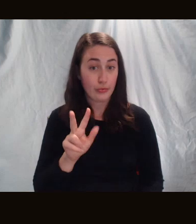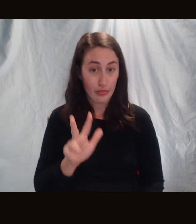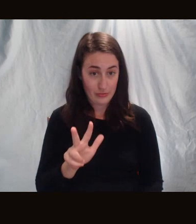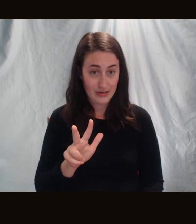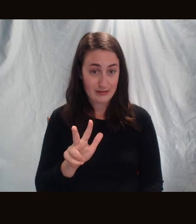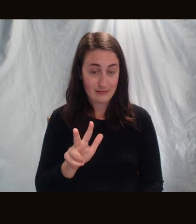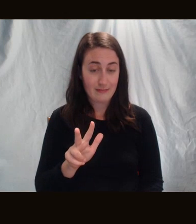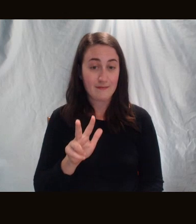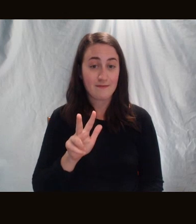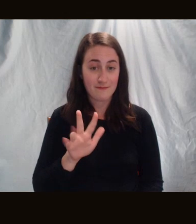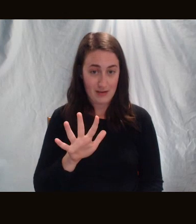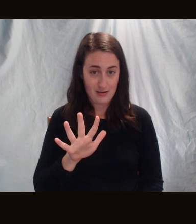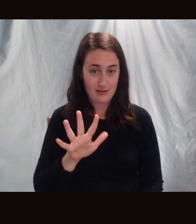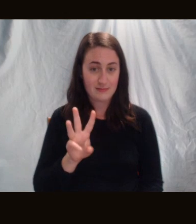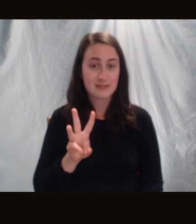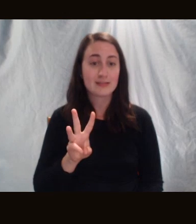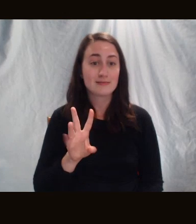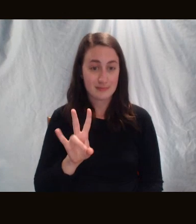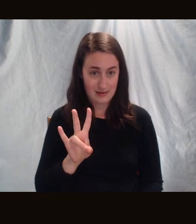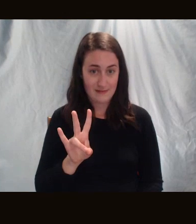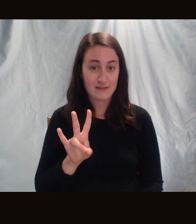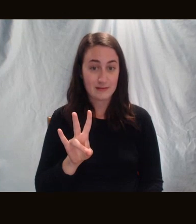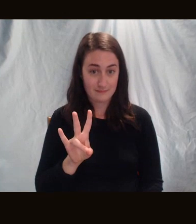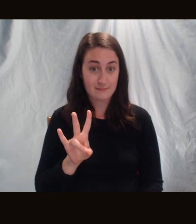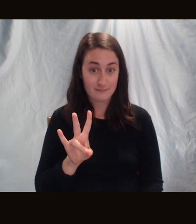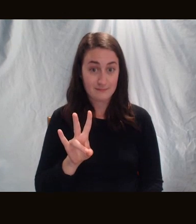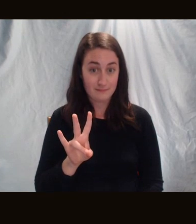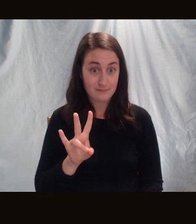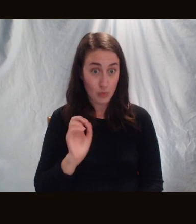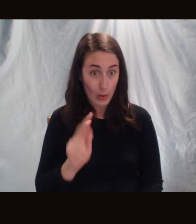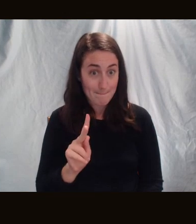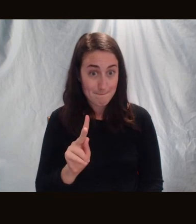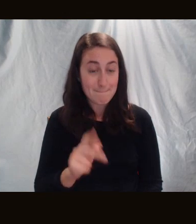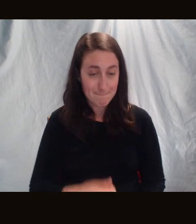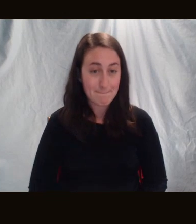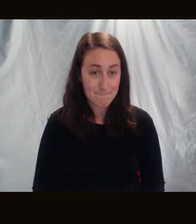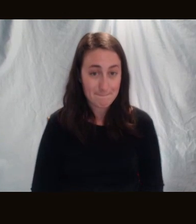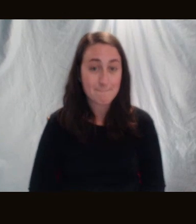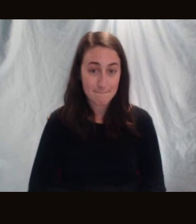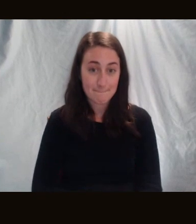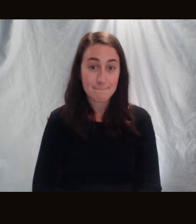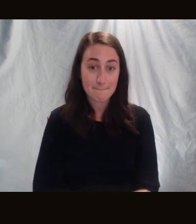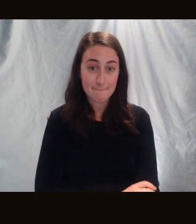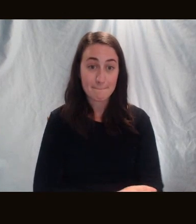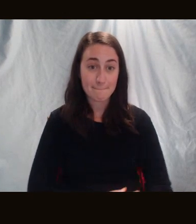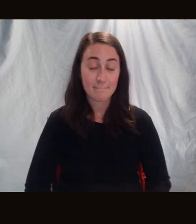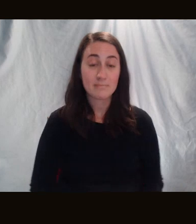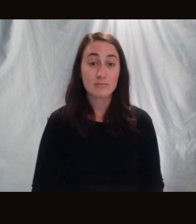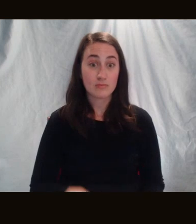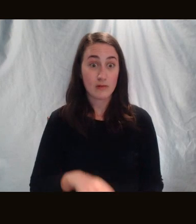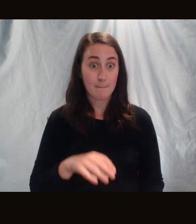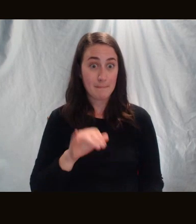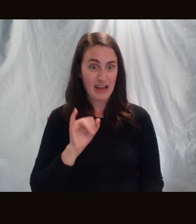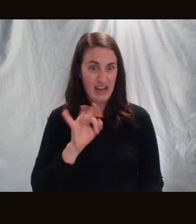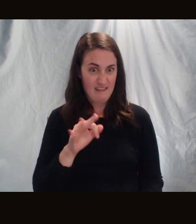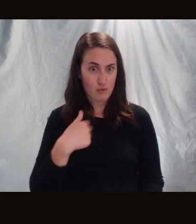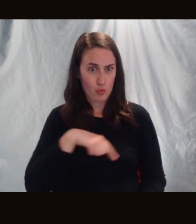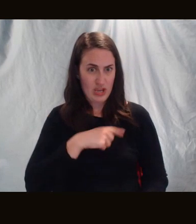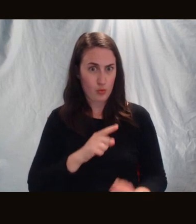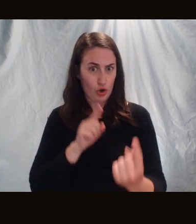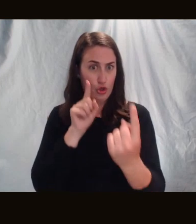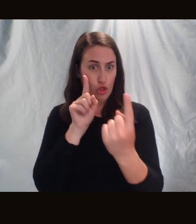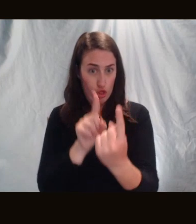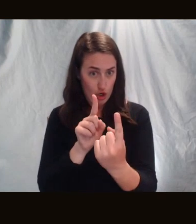2, 3. Then 5, 6, 7. Okay, so if we were to do this facing each other without holding